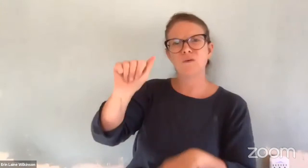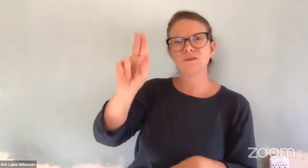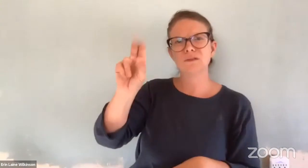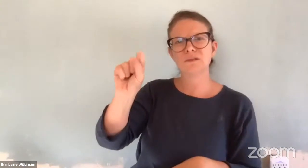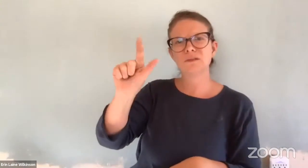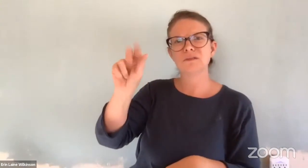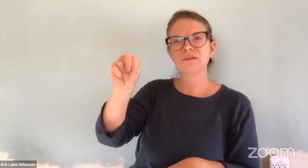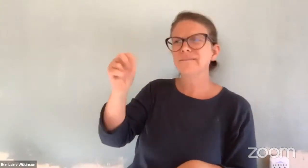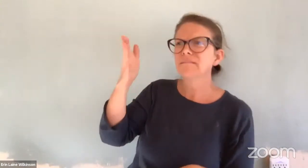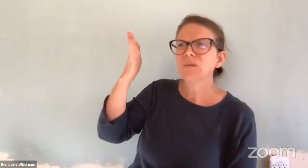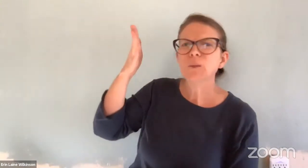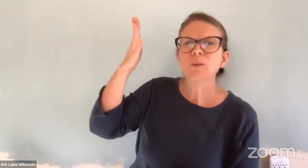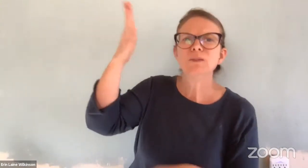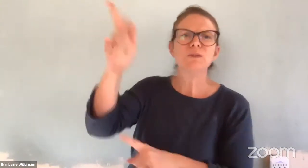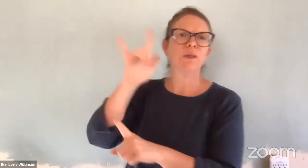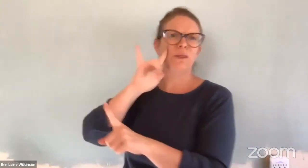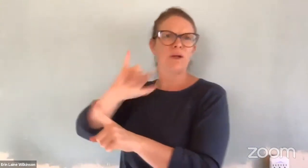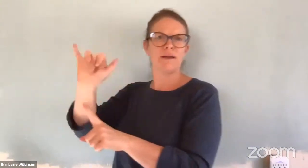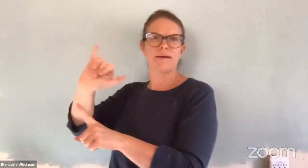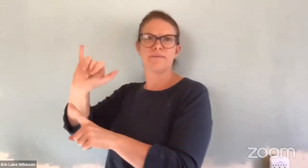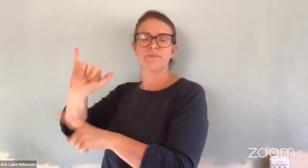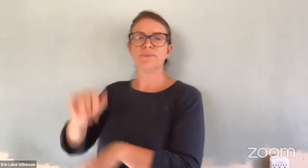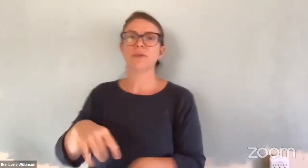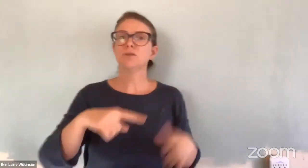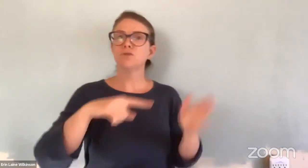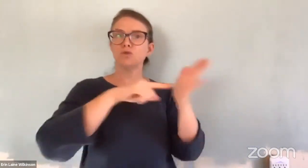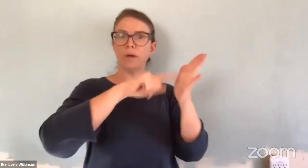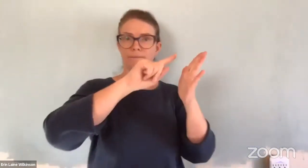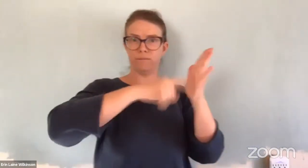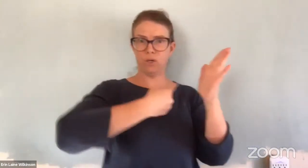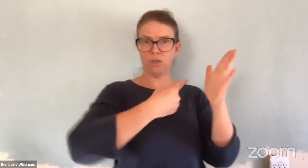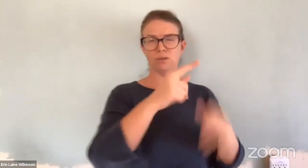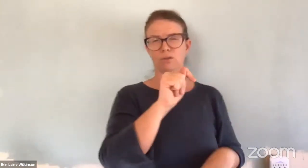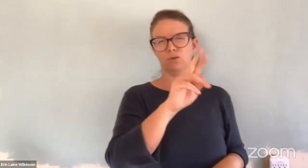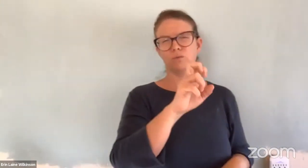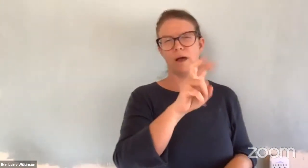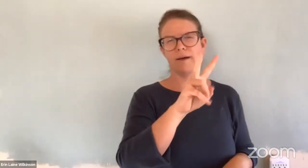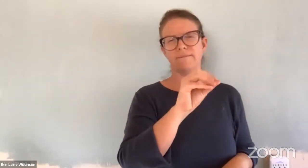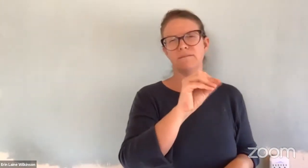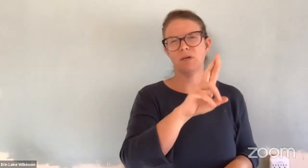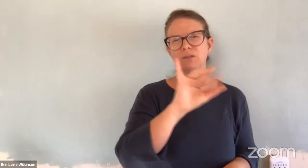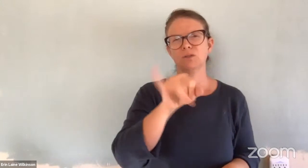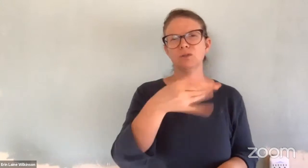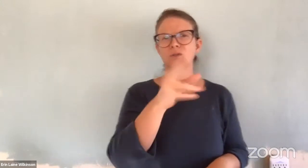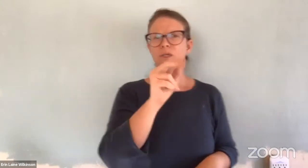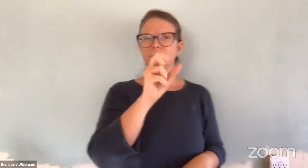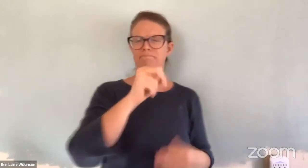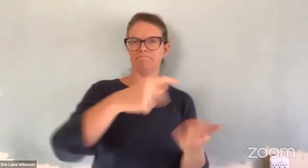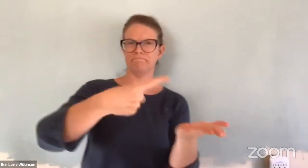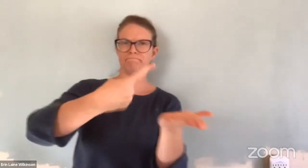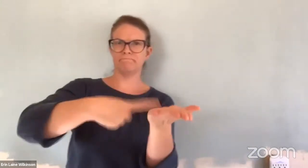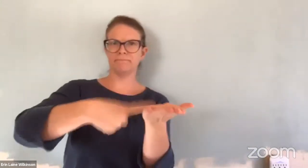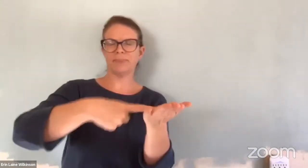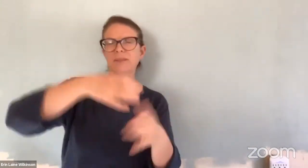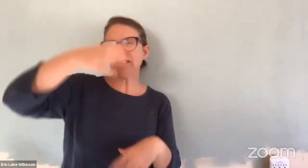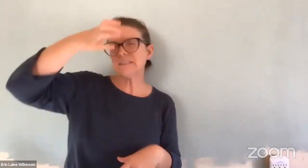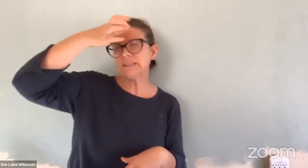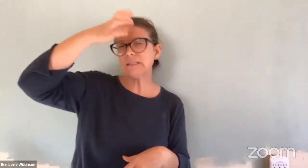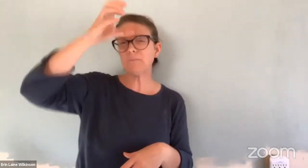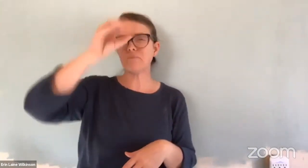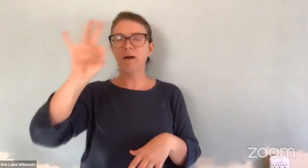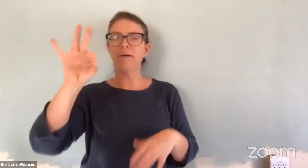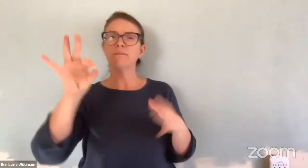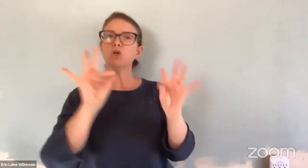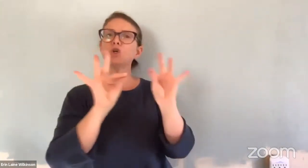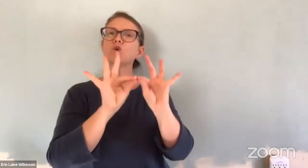So how could all of these changes have affected Aslan and could affect it into the future in its grammatical